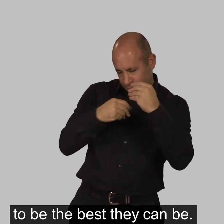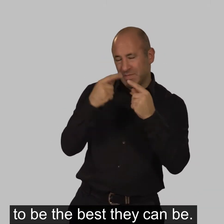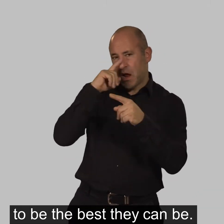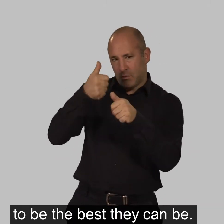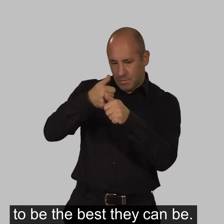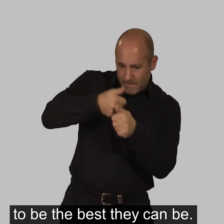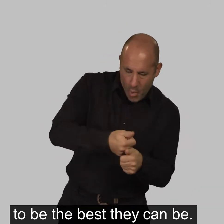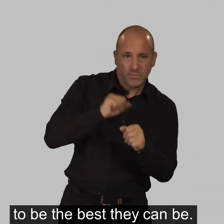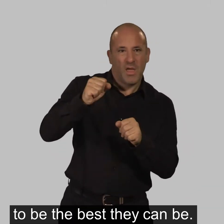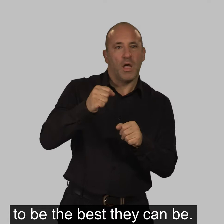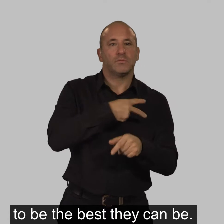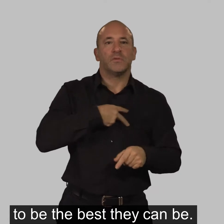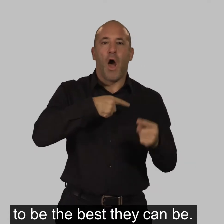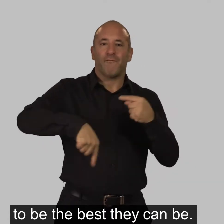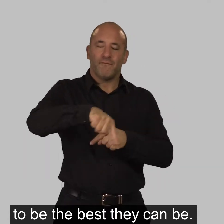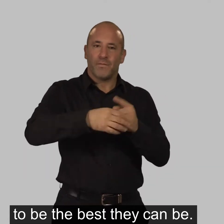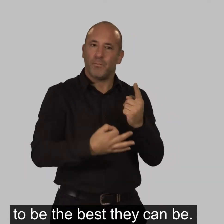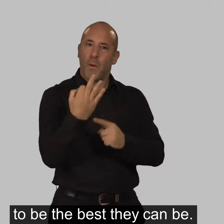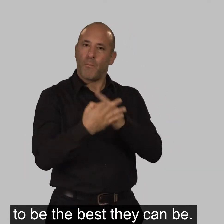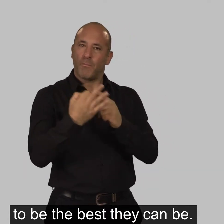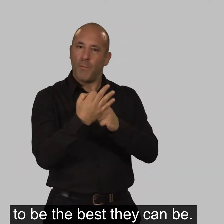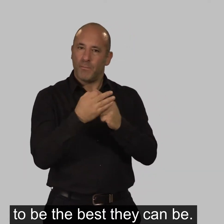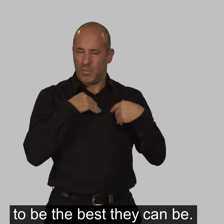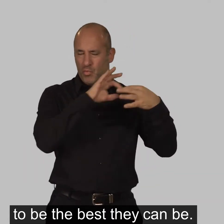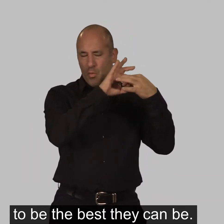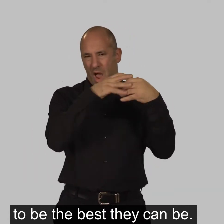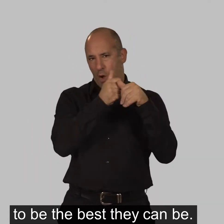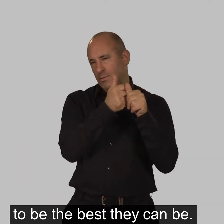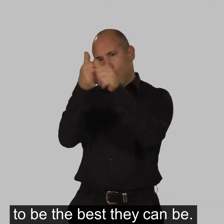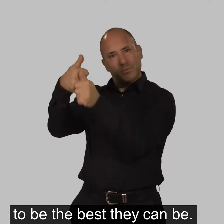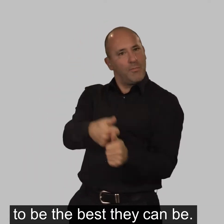have to help employees to be the best they can be.